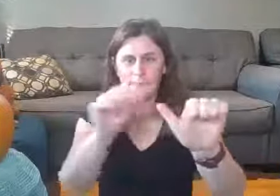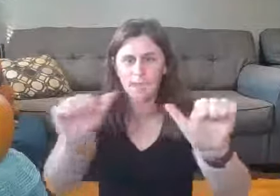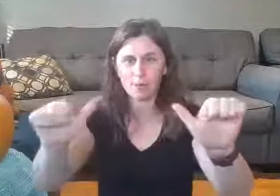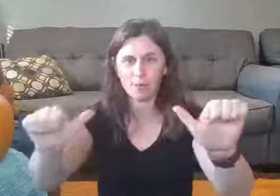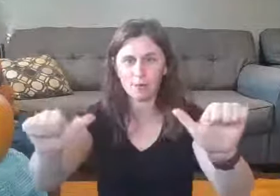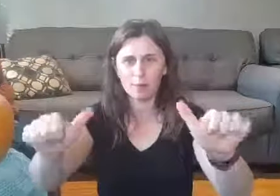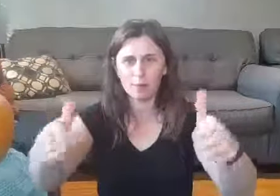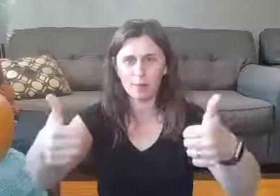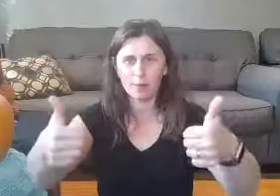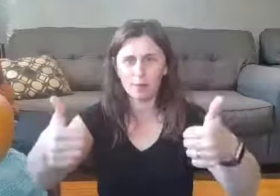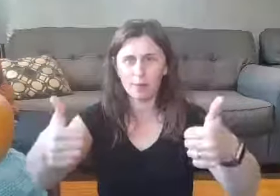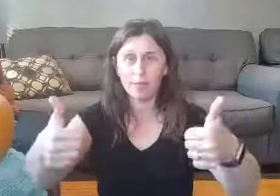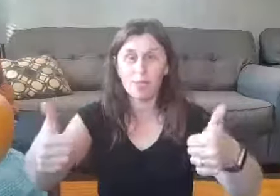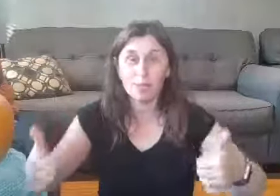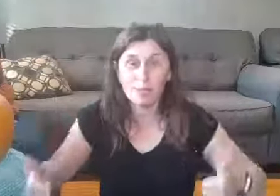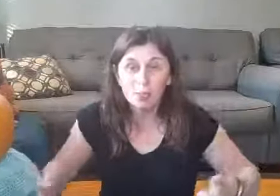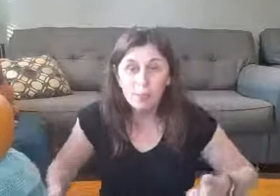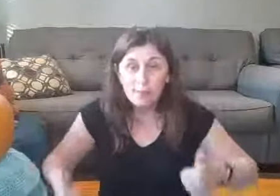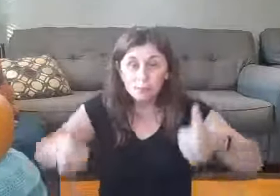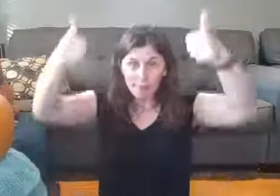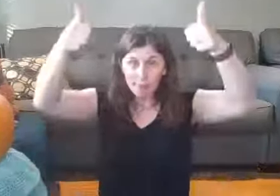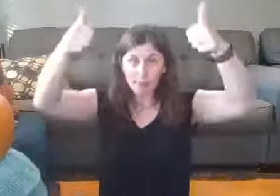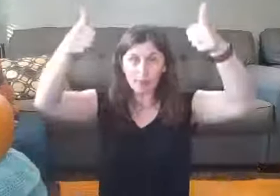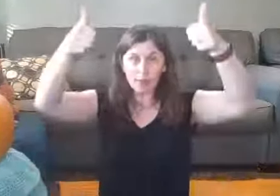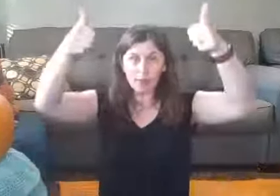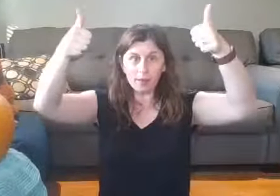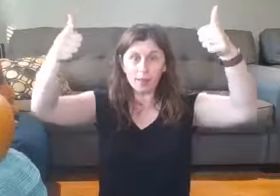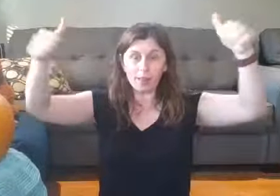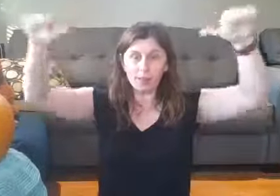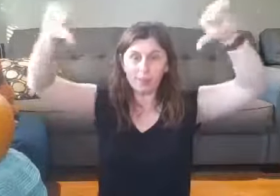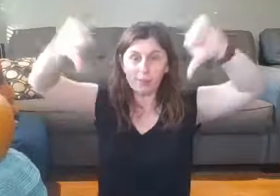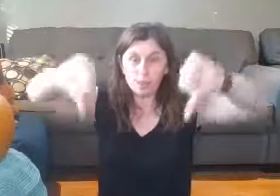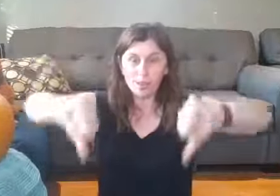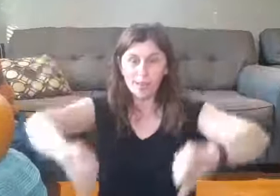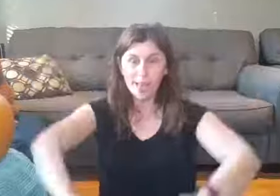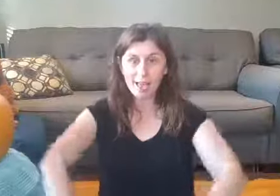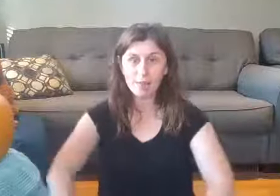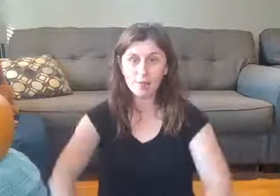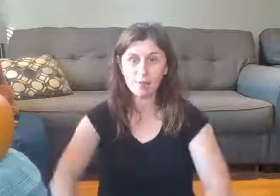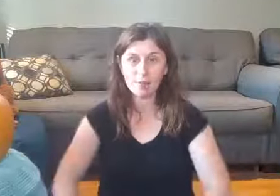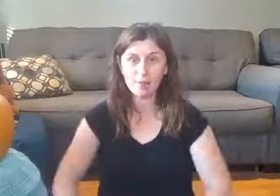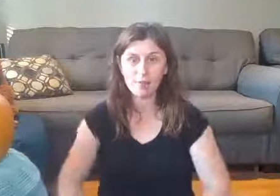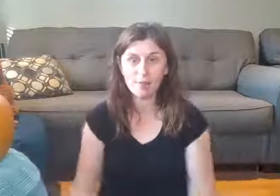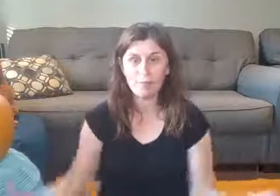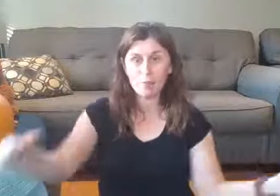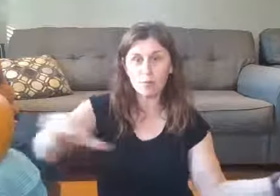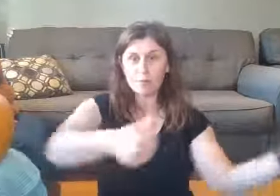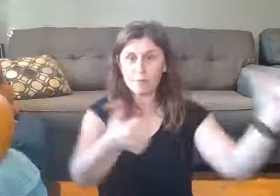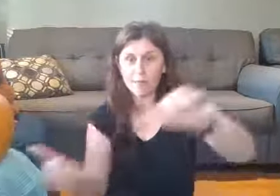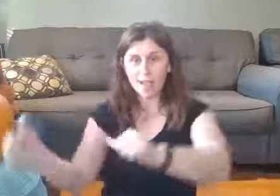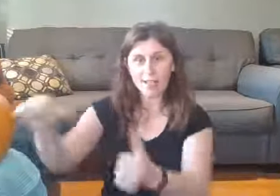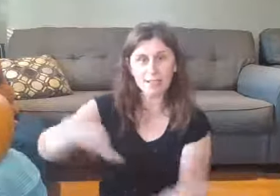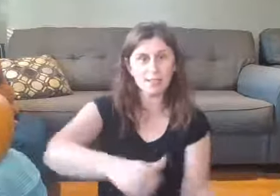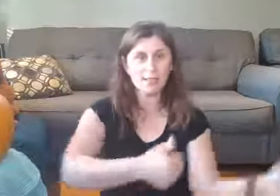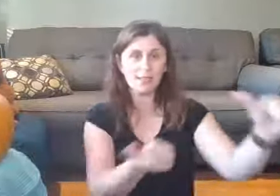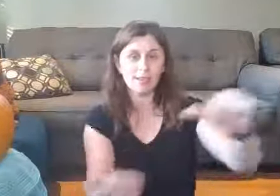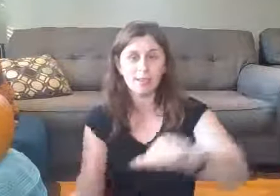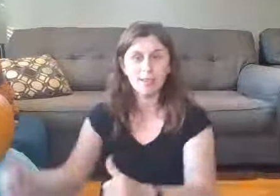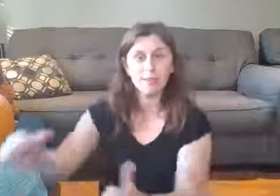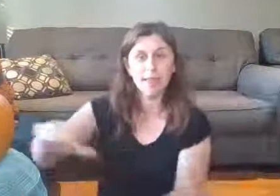down. Can you put your thumbs way up and your thumbs way down and move them fast and